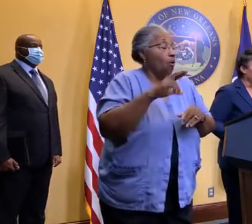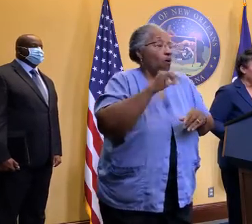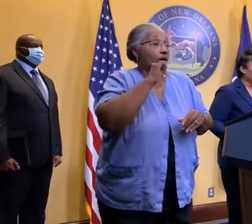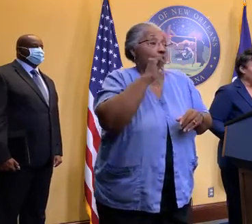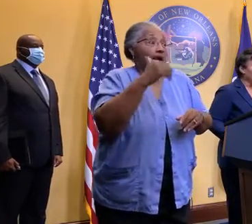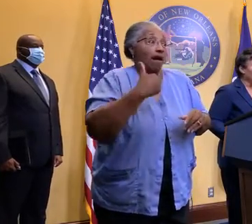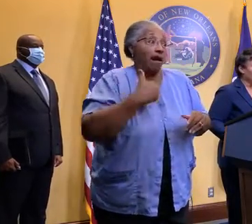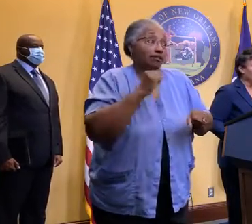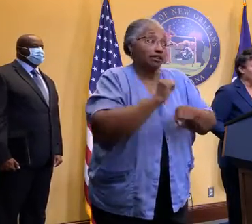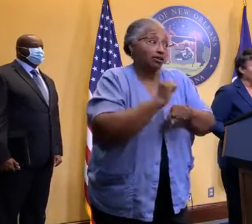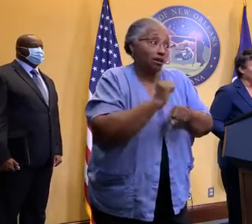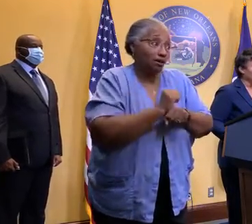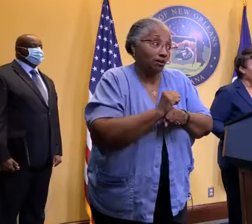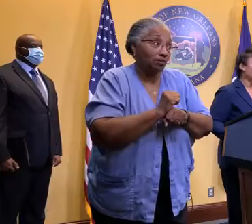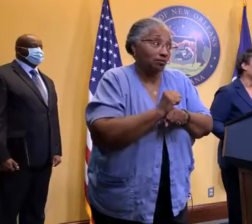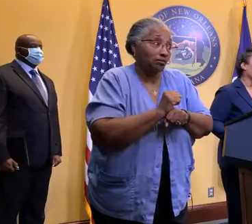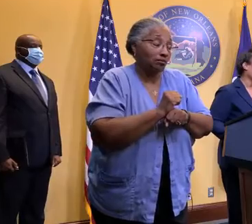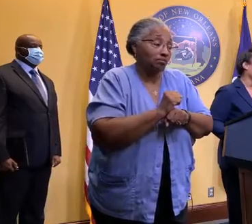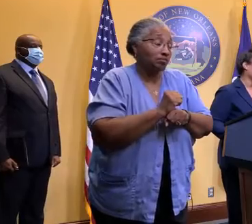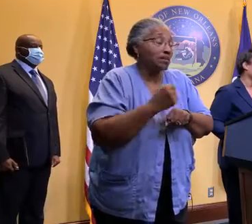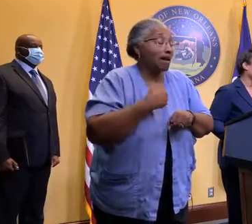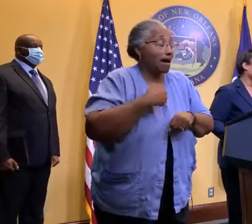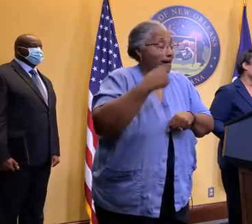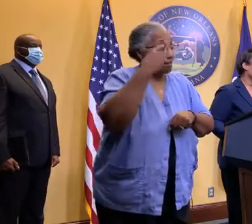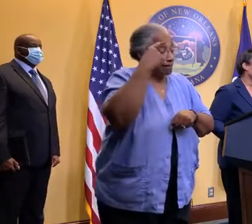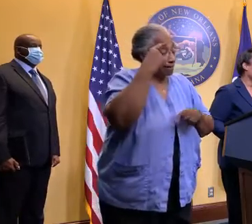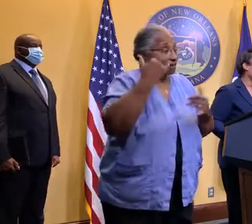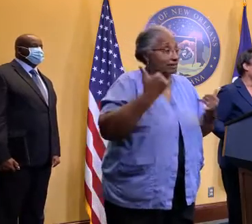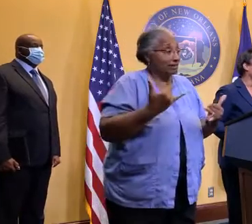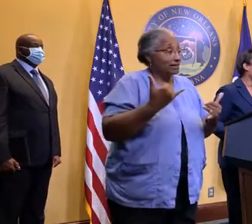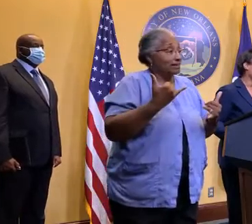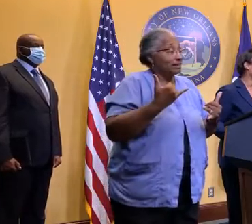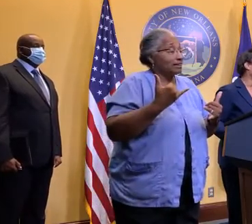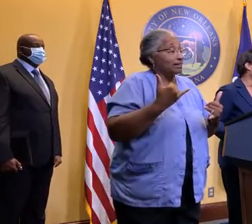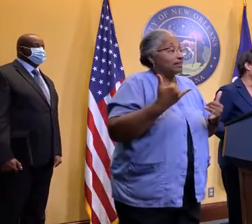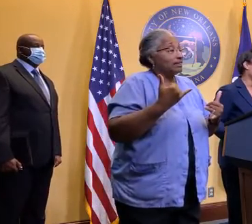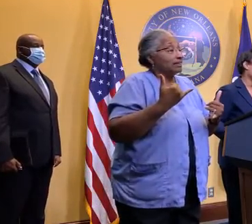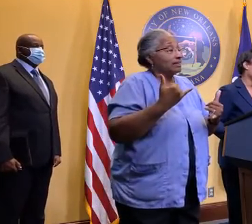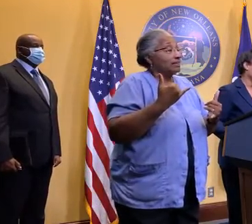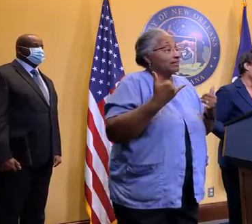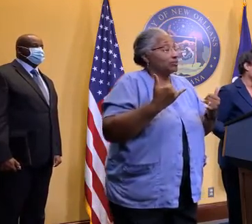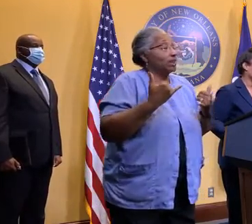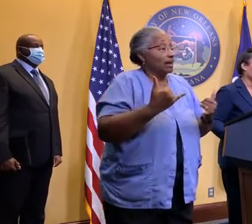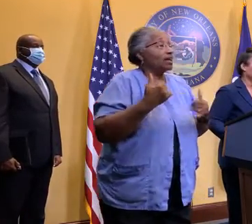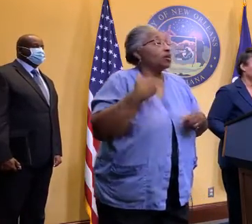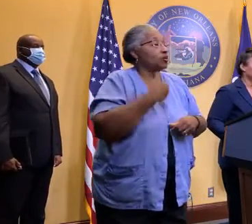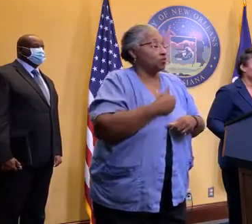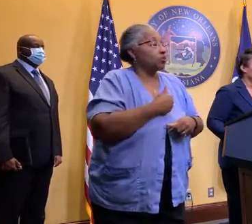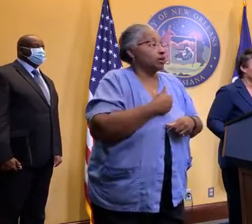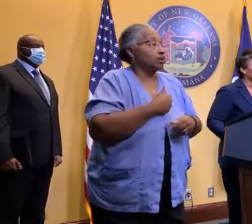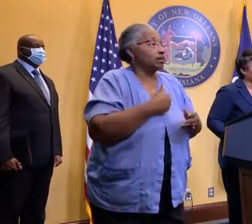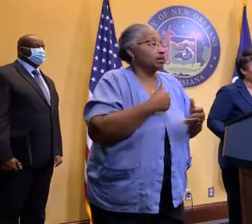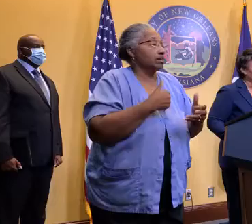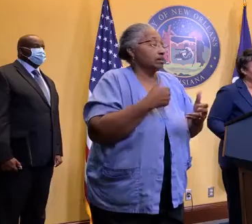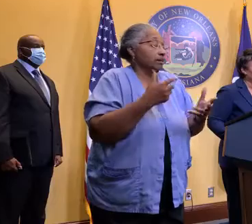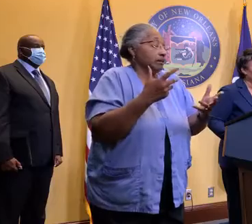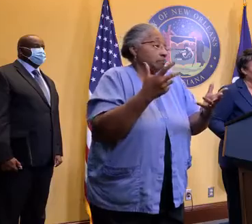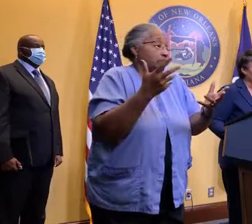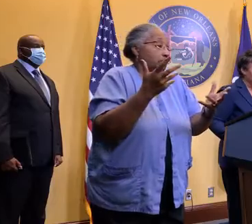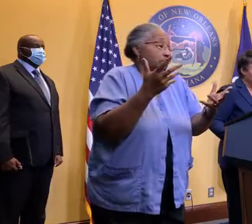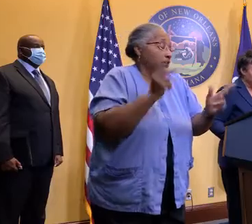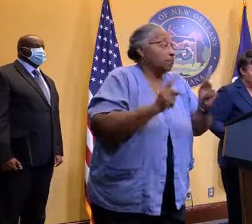job at all. I think these times we all want to keep jobs, and our people need them to feed their families and to take